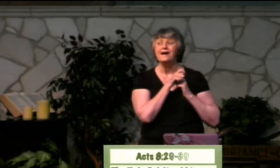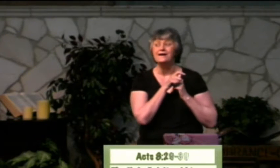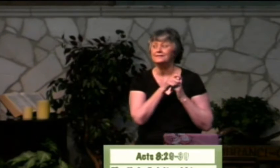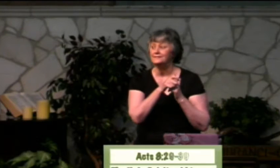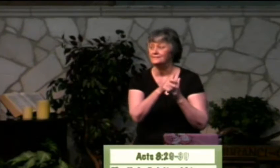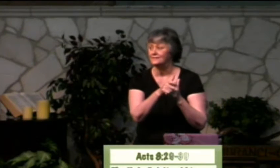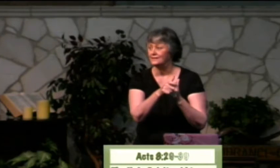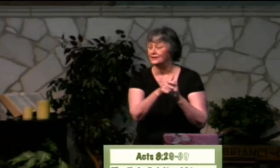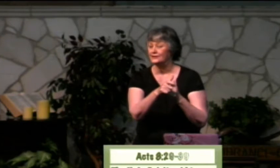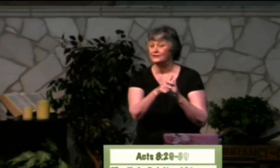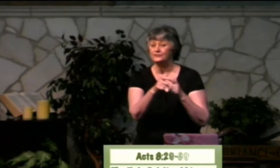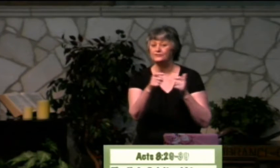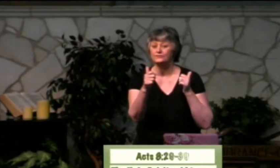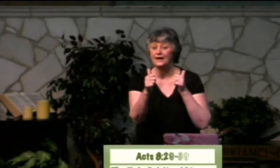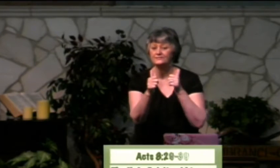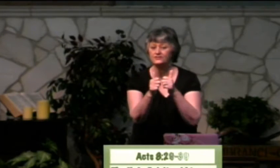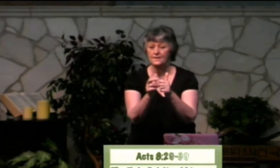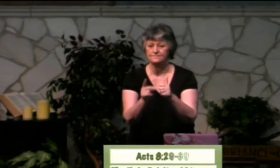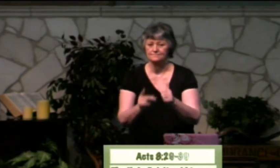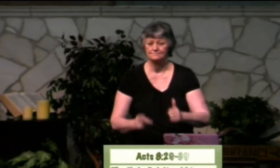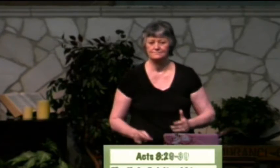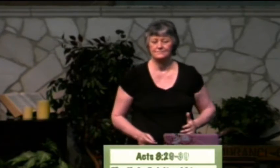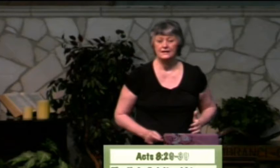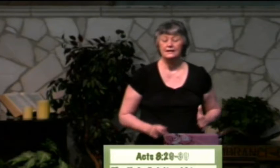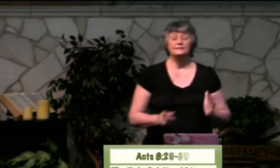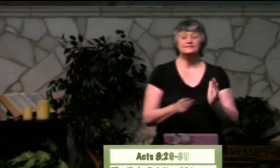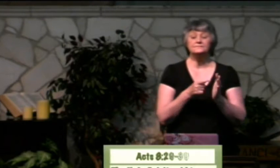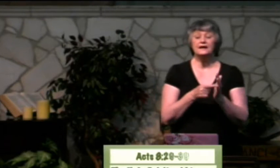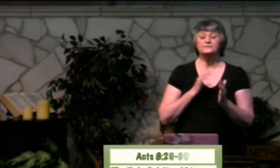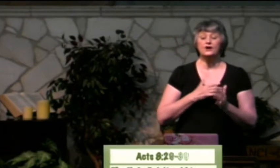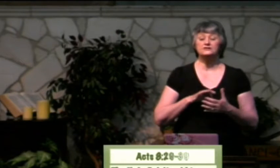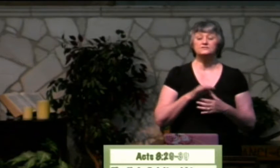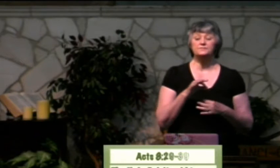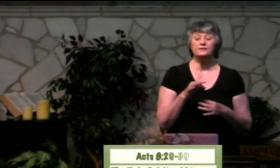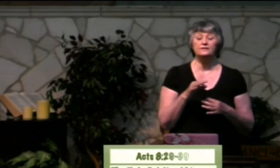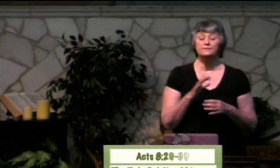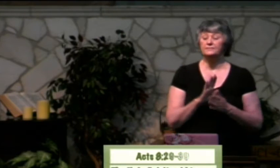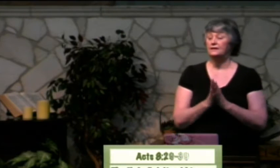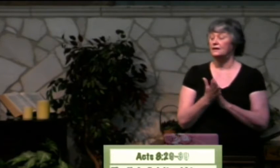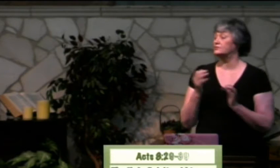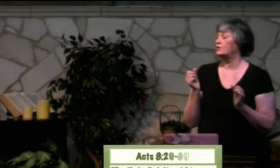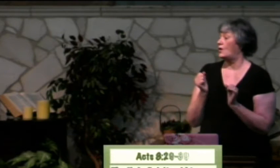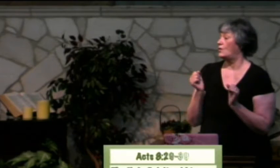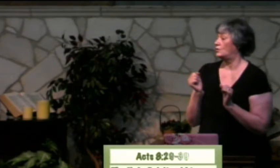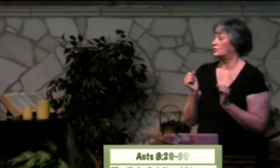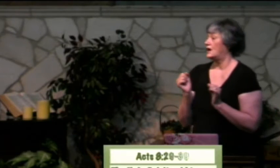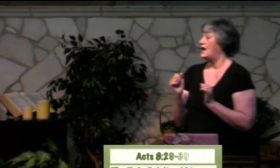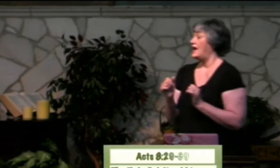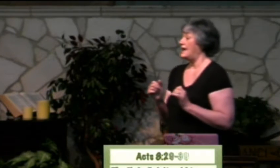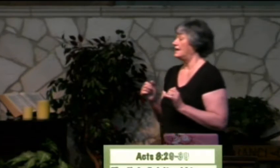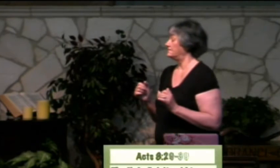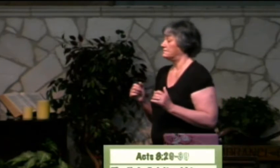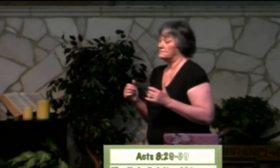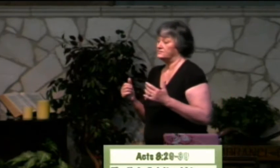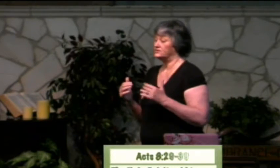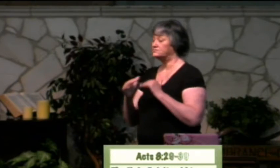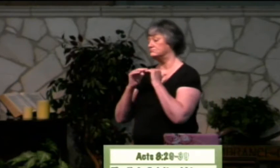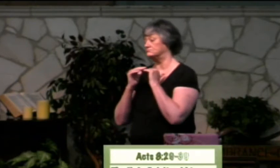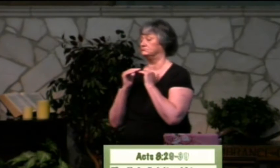run to catch up. Sometimes our spirit becomes cold and just